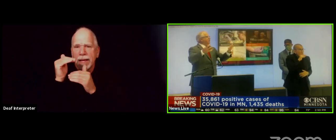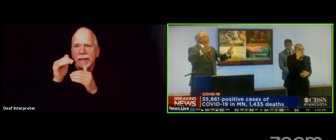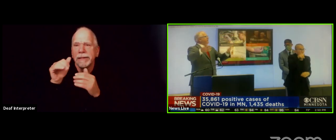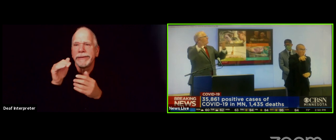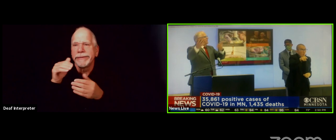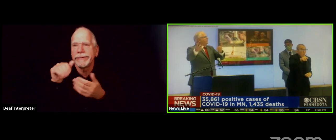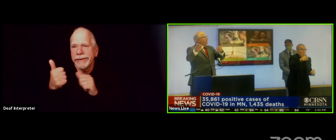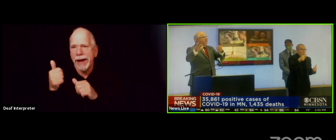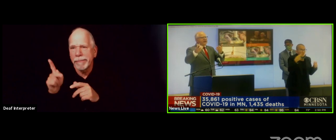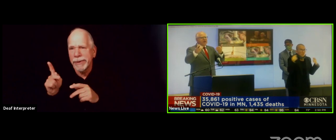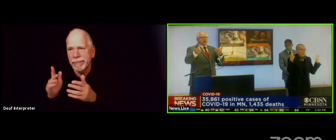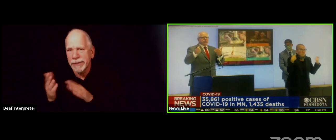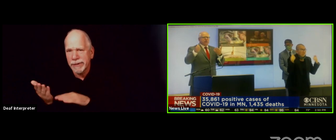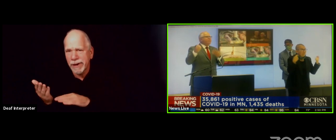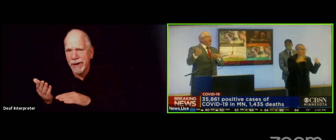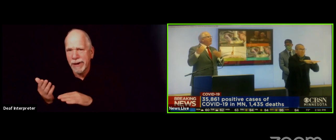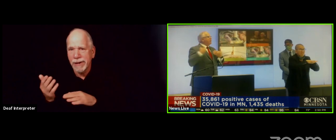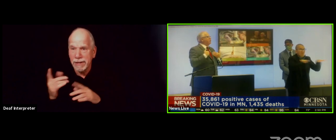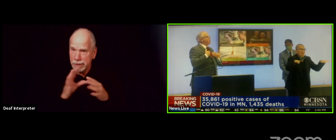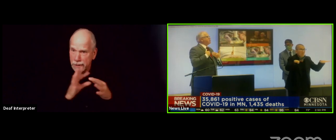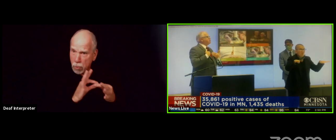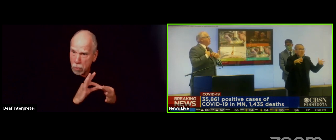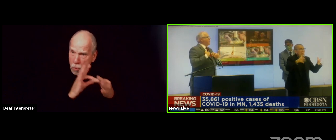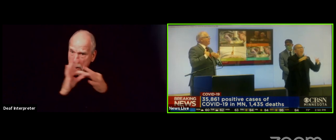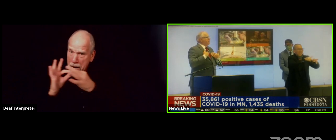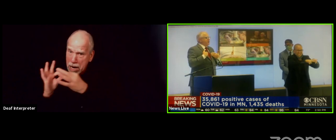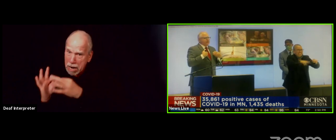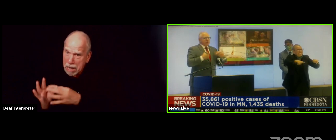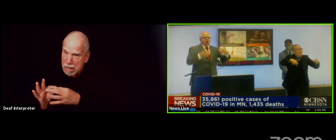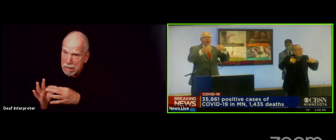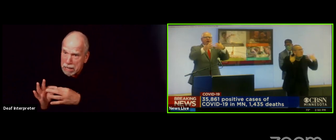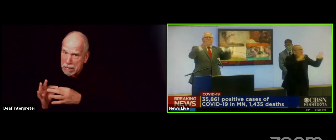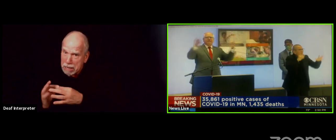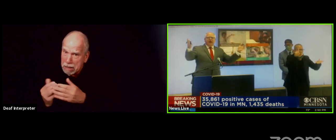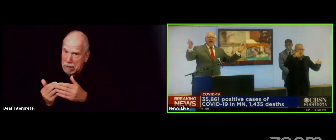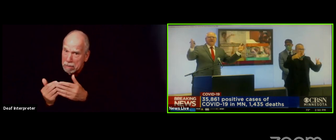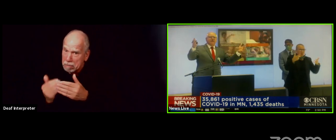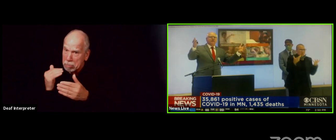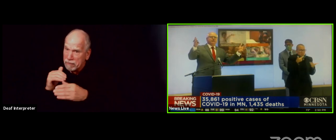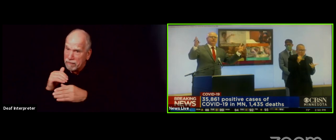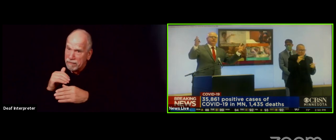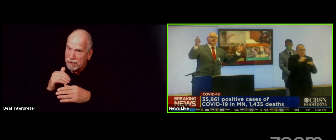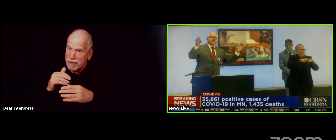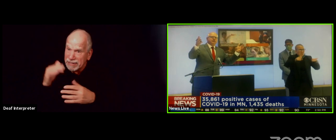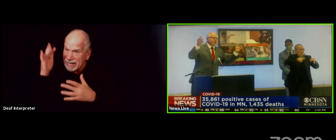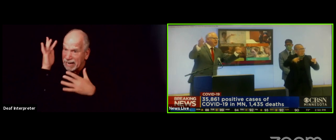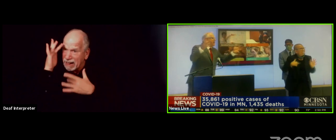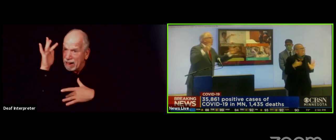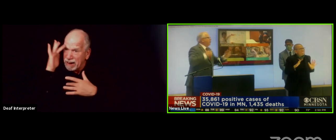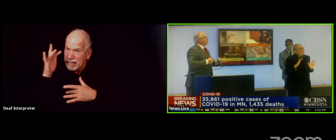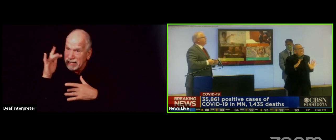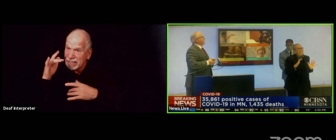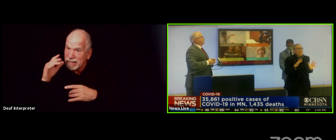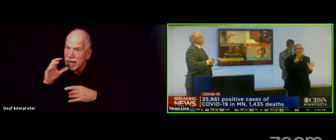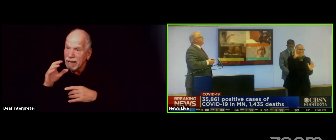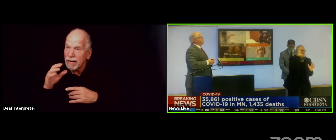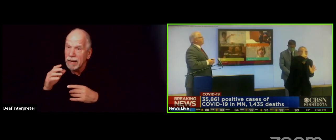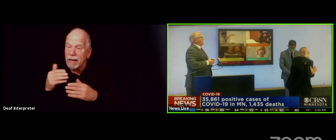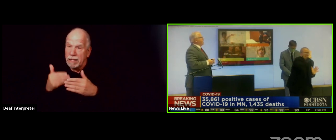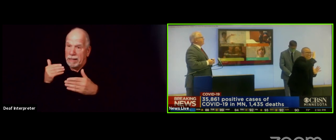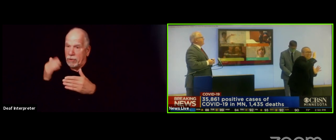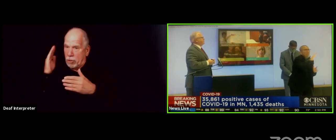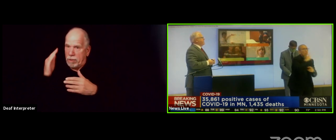people in to get the care they needed. So the model here in Minnesota was to go out and find 38 alternate care sites